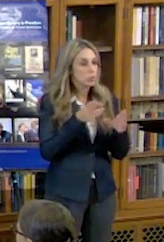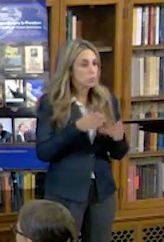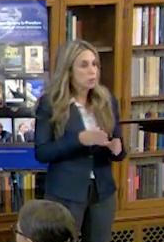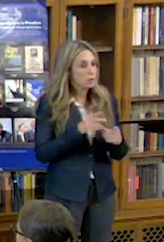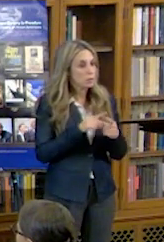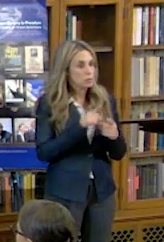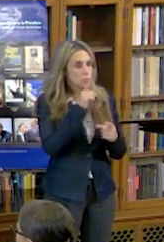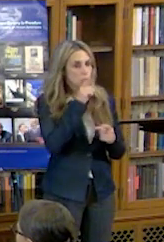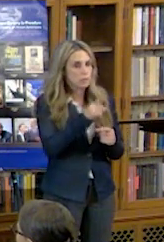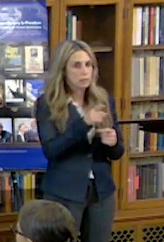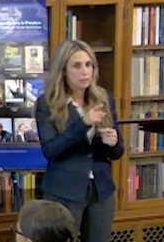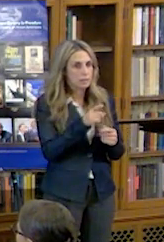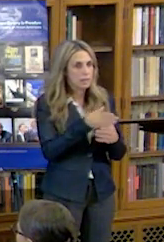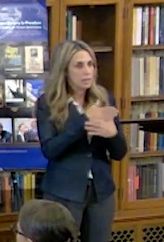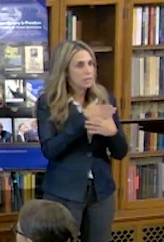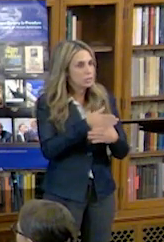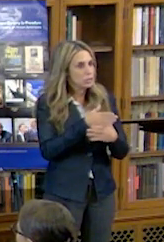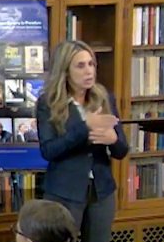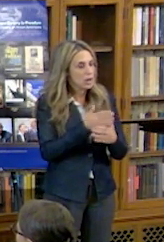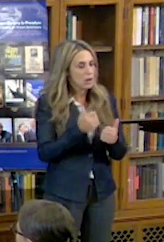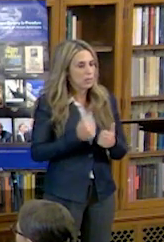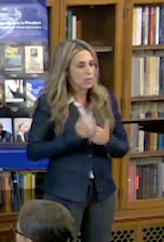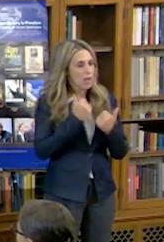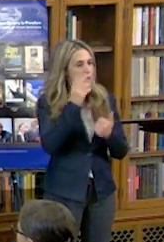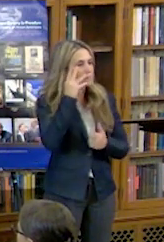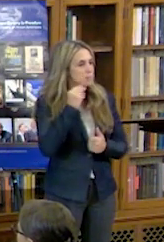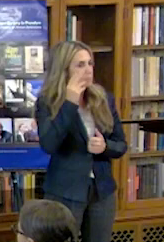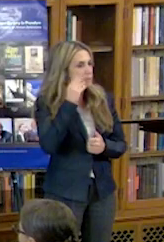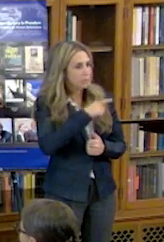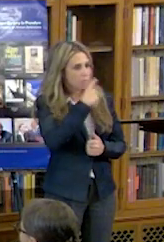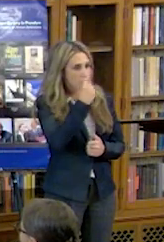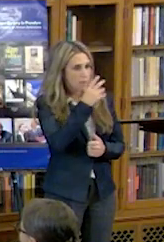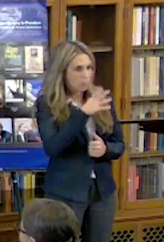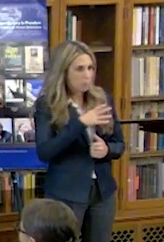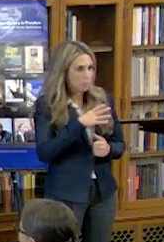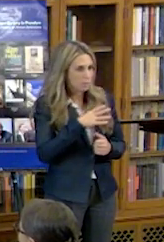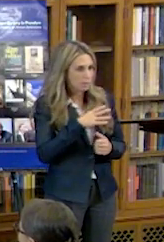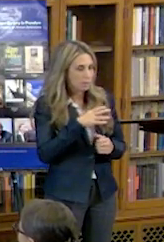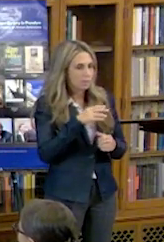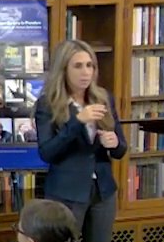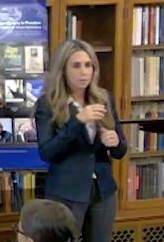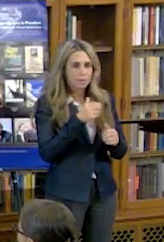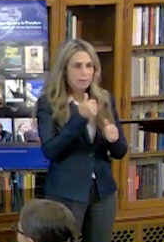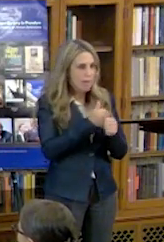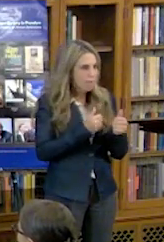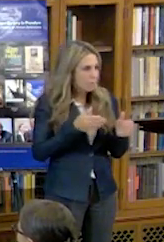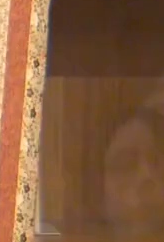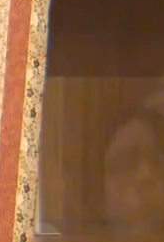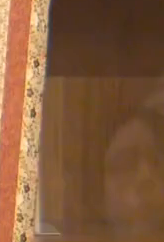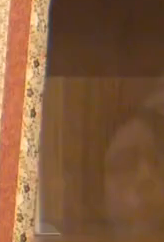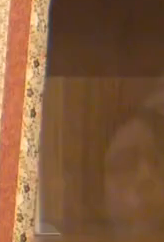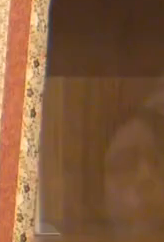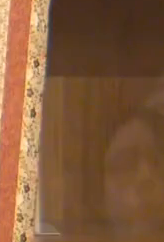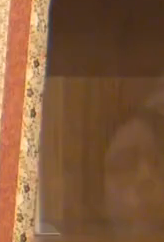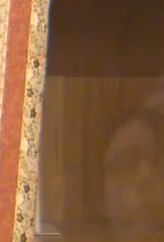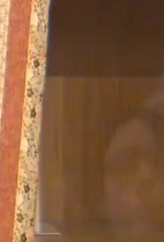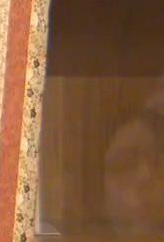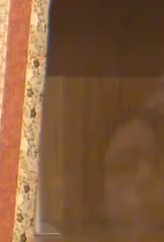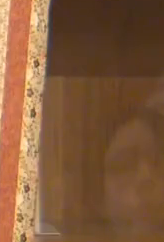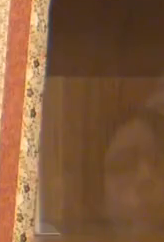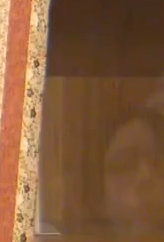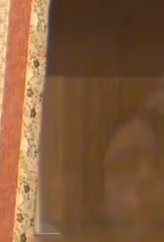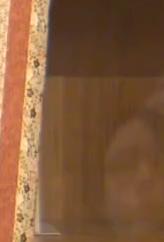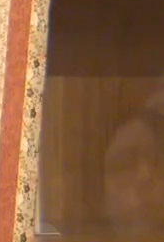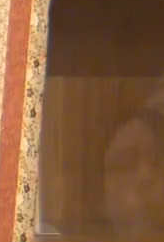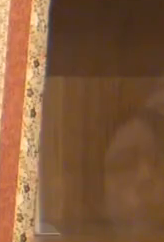to to Really share the lives and experiences of black women in every single Dimension right so we're not having to just look at them as people